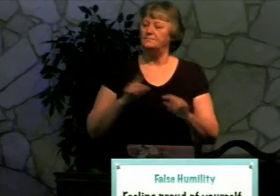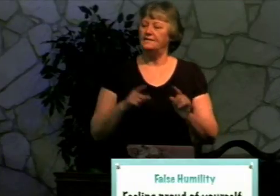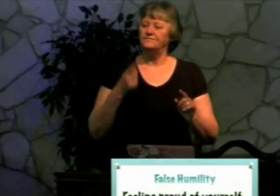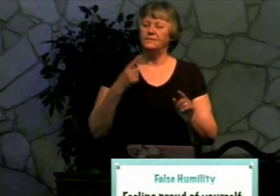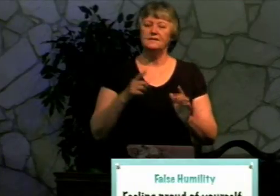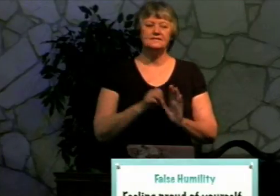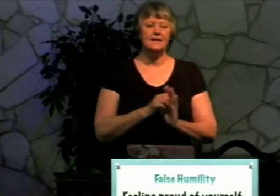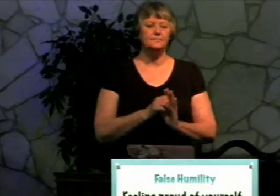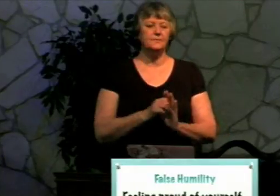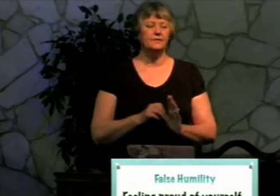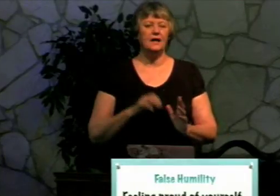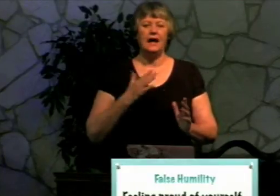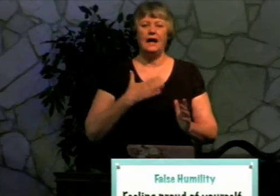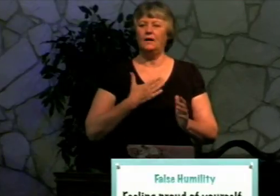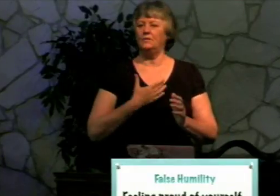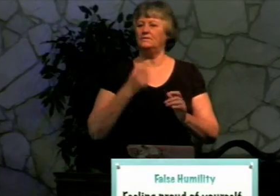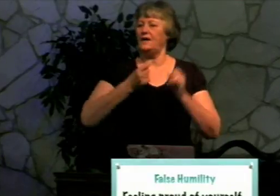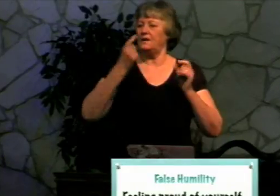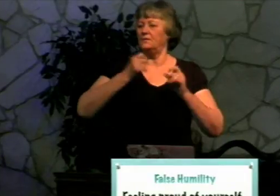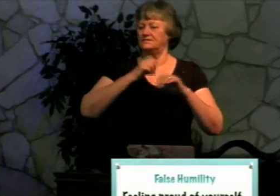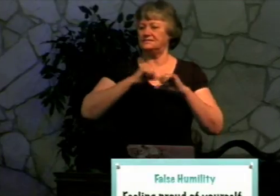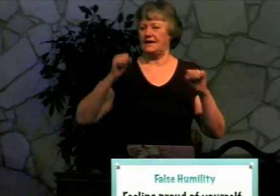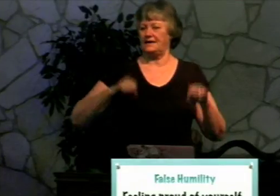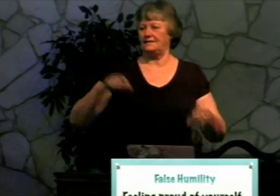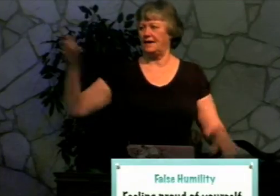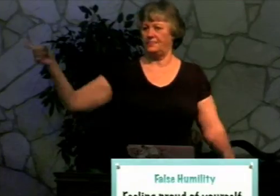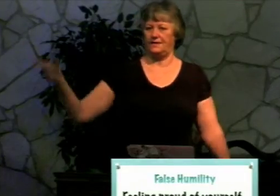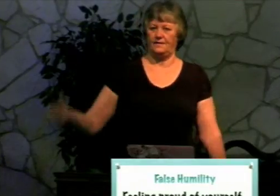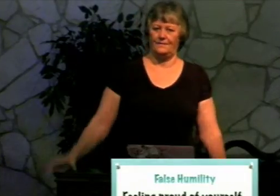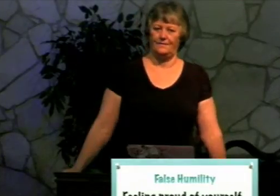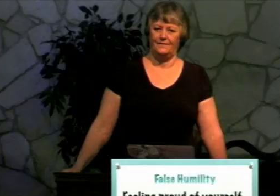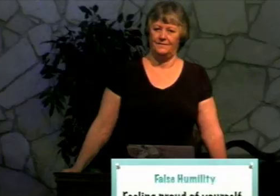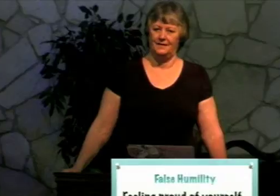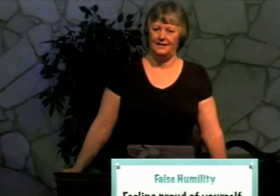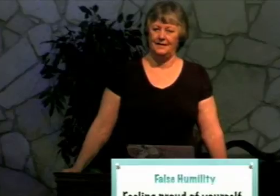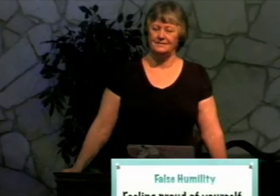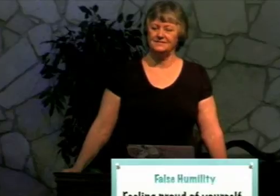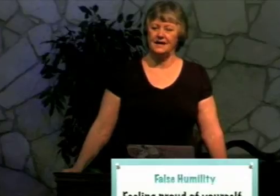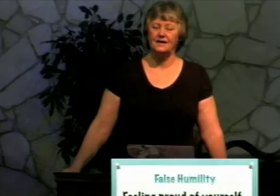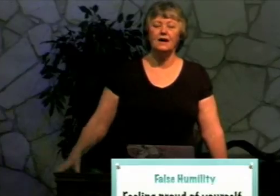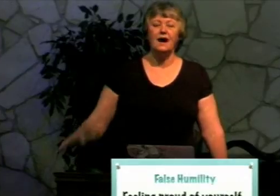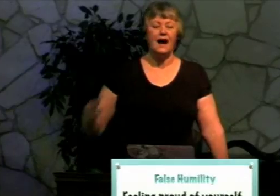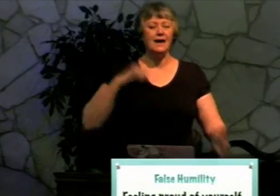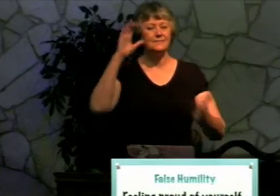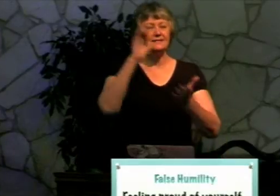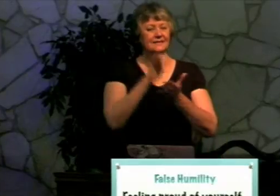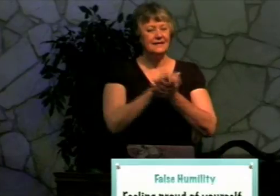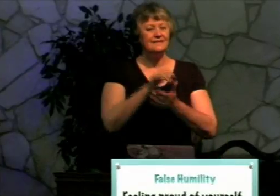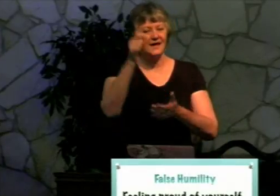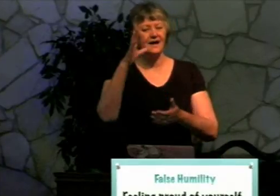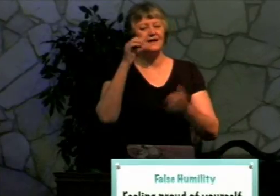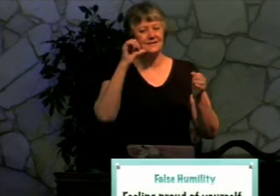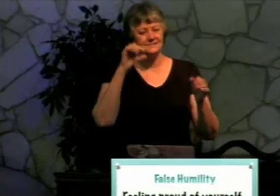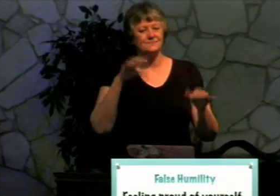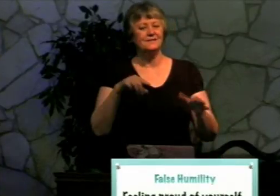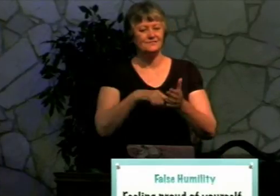But for example, our fireworks stand out there. It's like, I believe that God has blessed